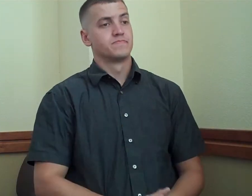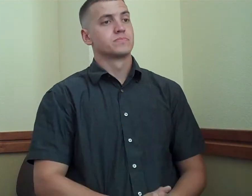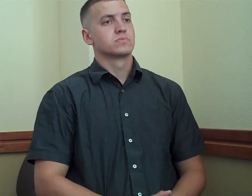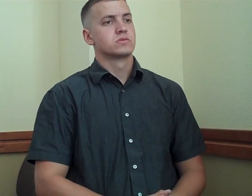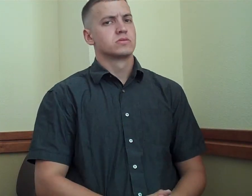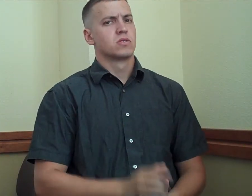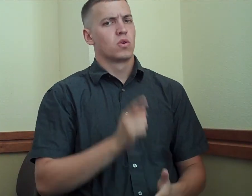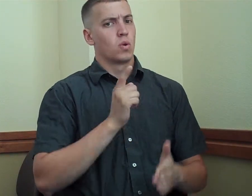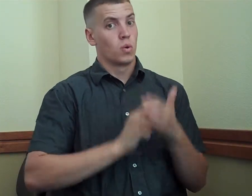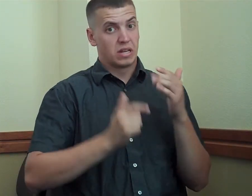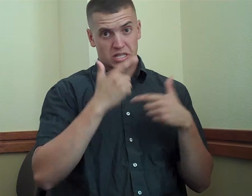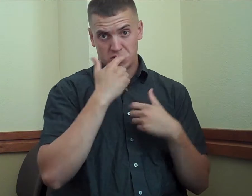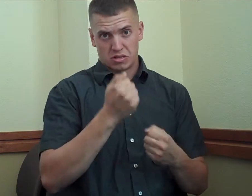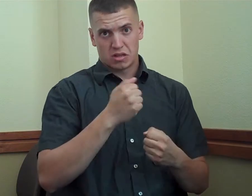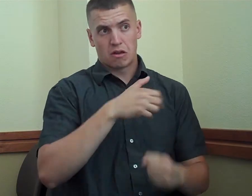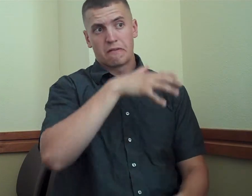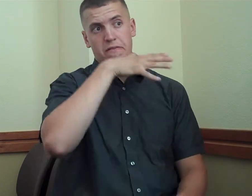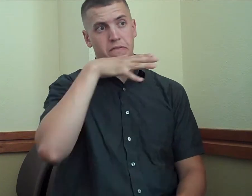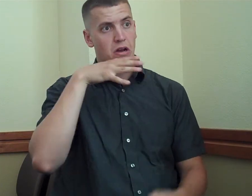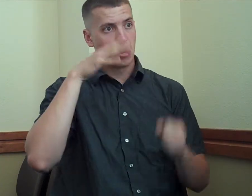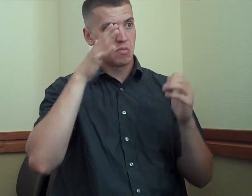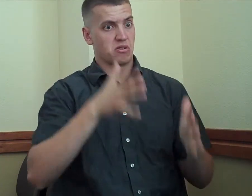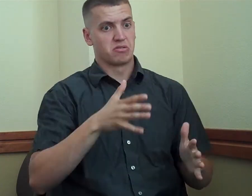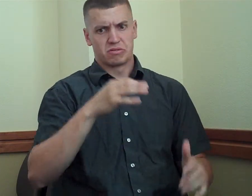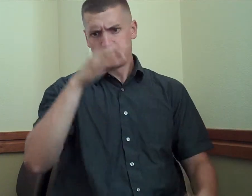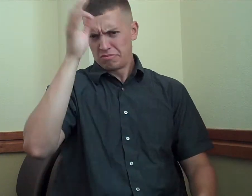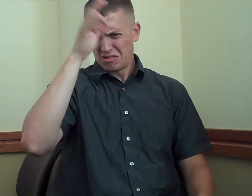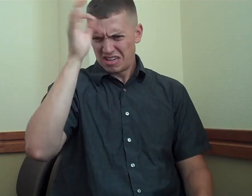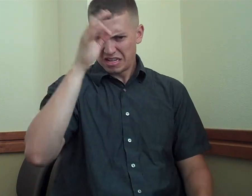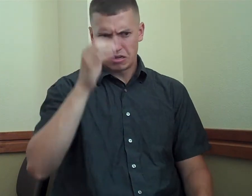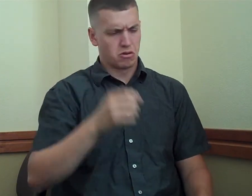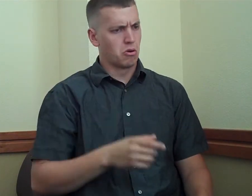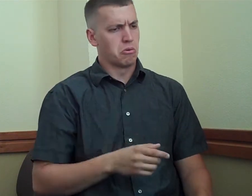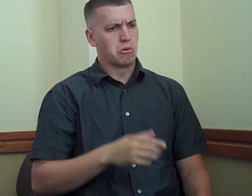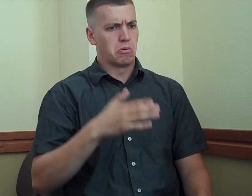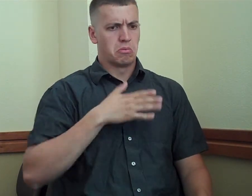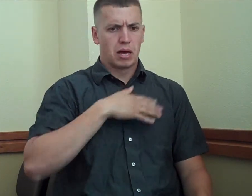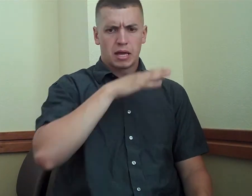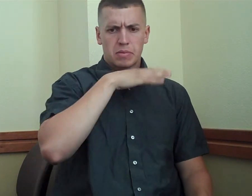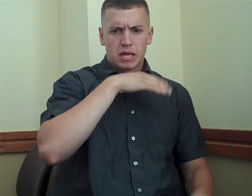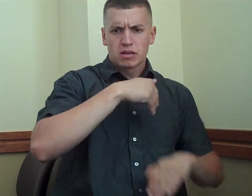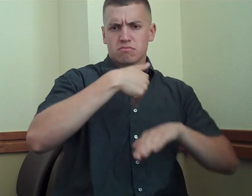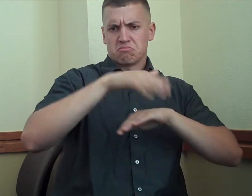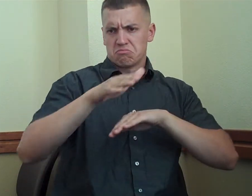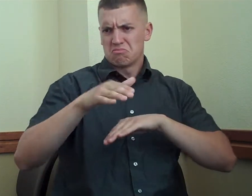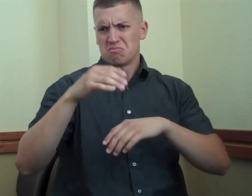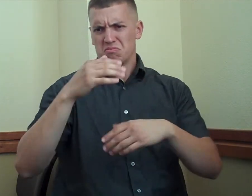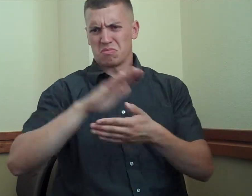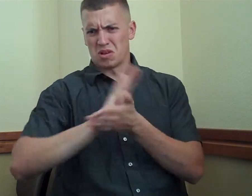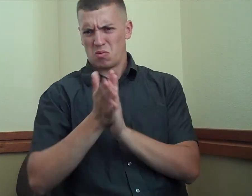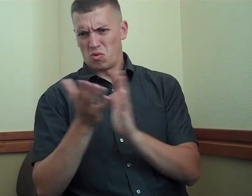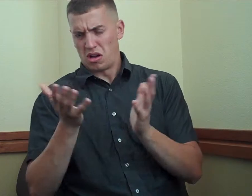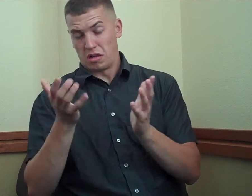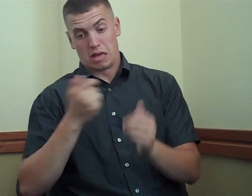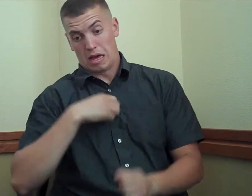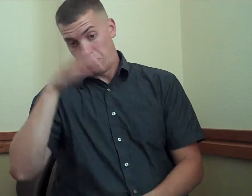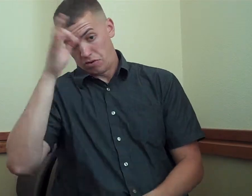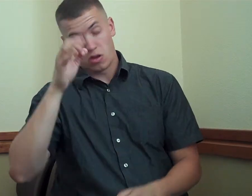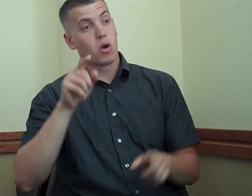actually had no clue of what was made of their pigs. But the consumers, as in us, had also no idea of the